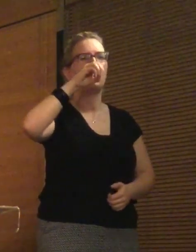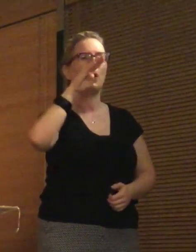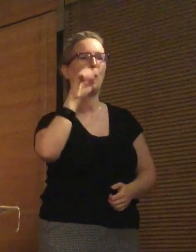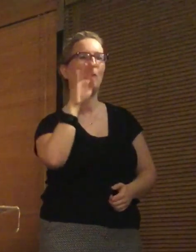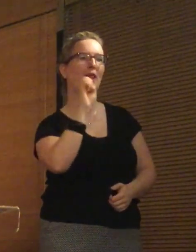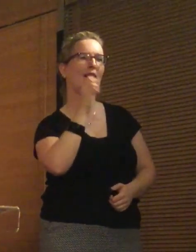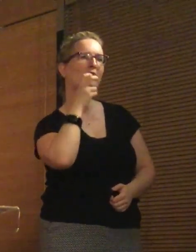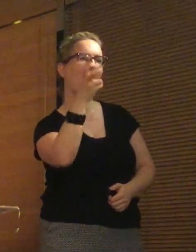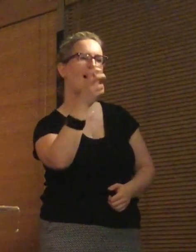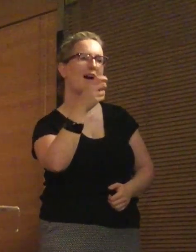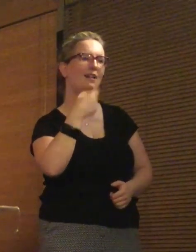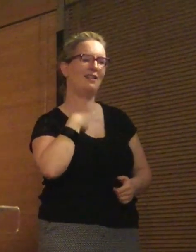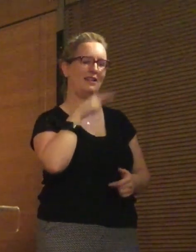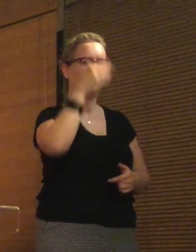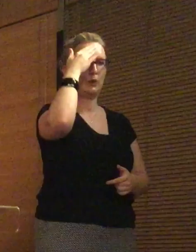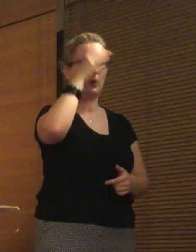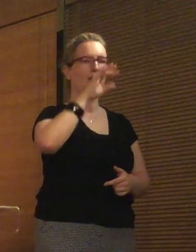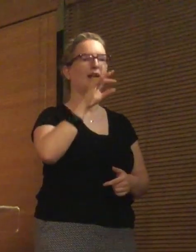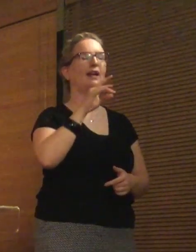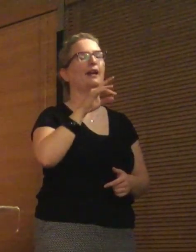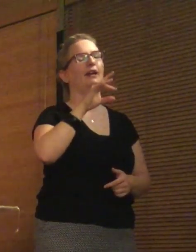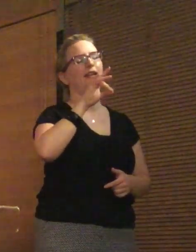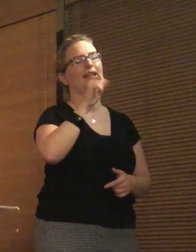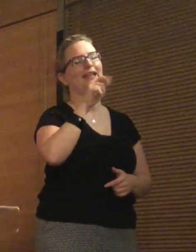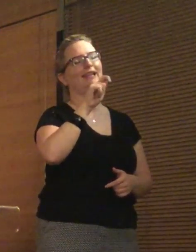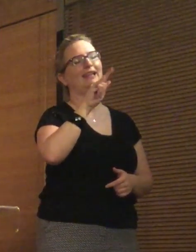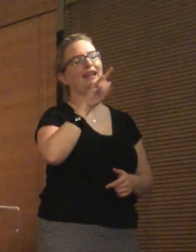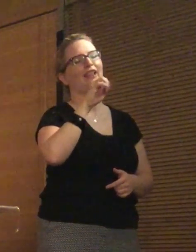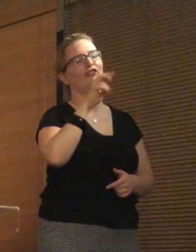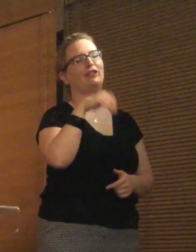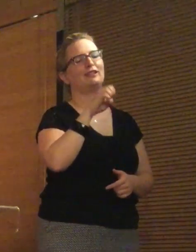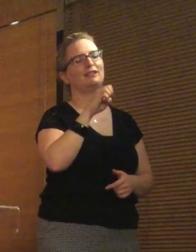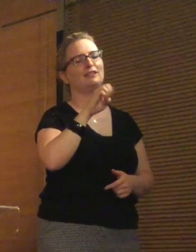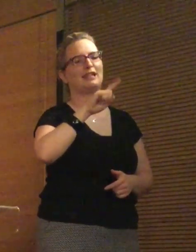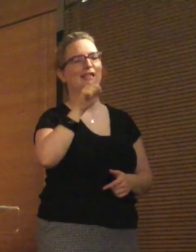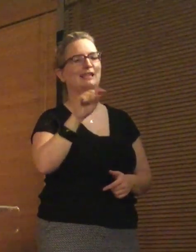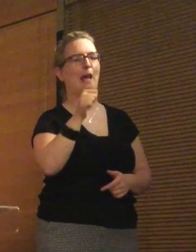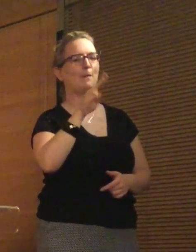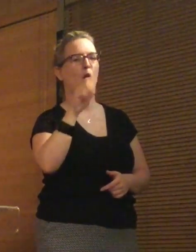Catherine Savone gave at the Abbey from Markovitch at the opening of the door